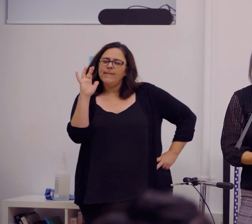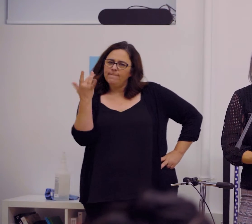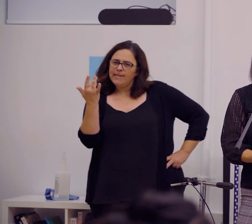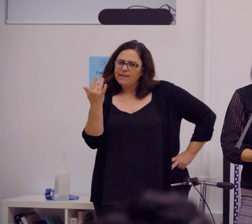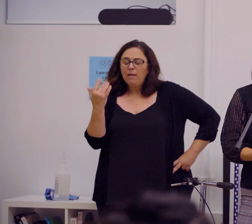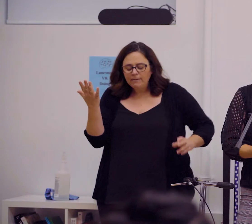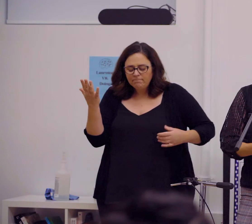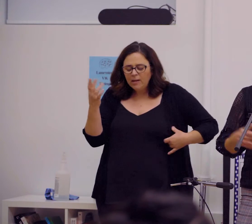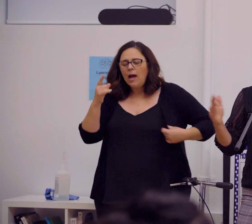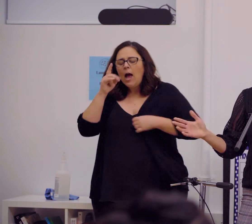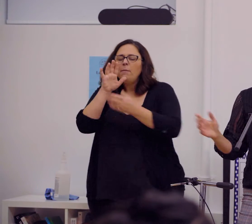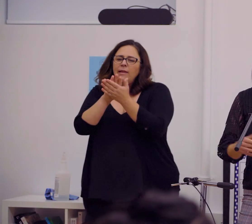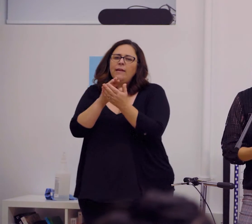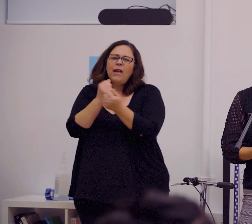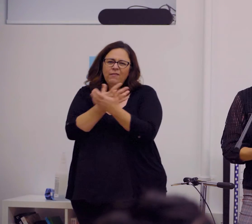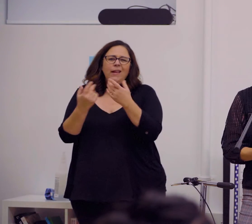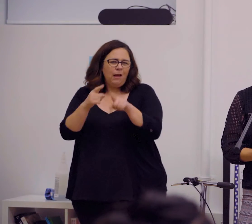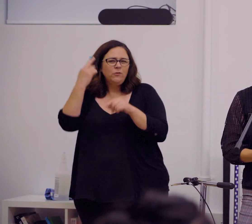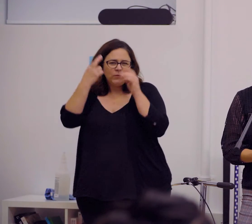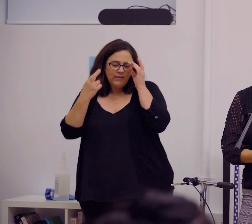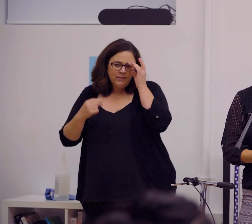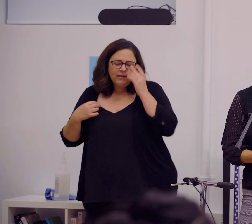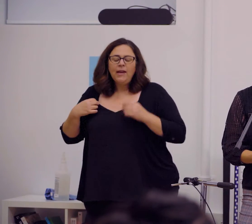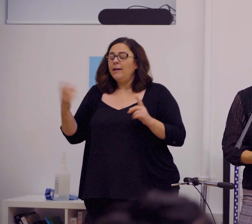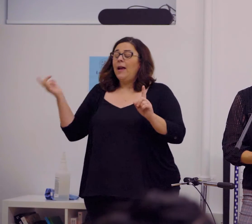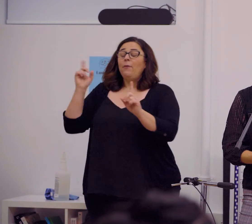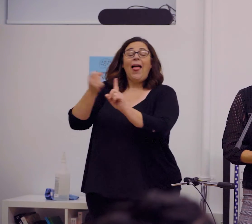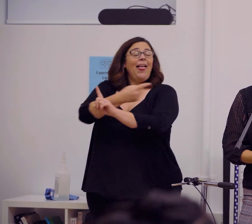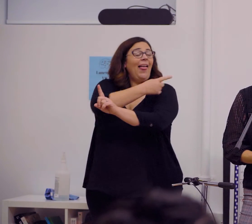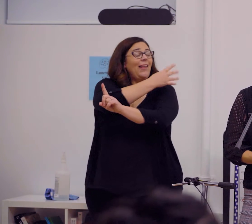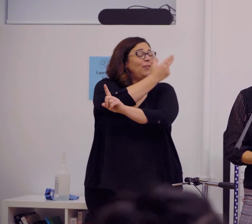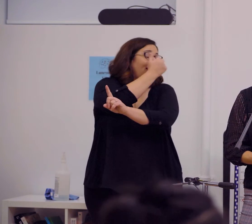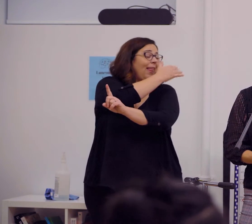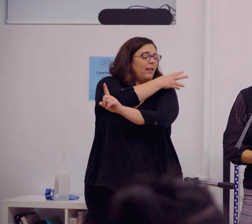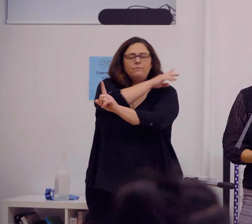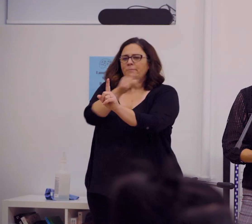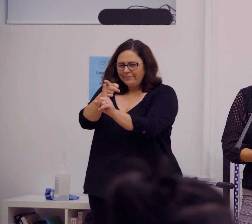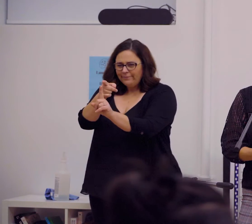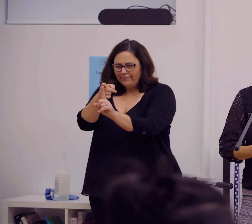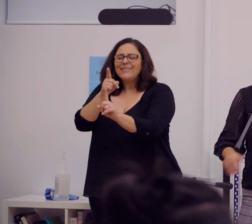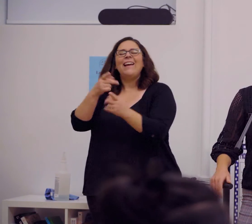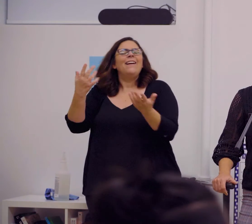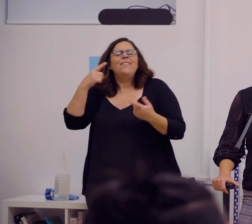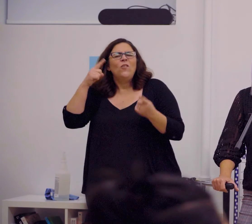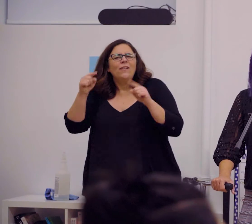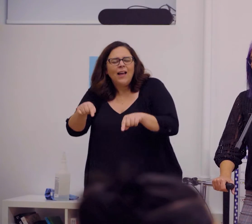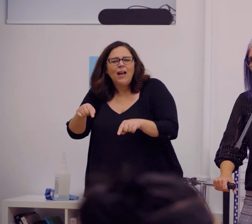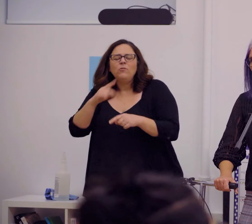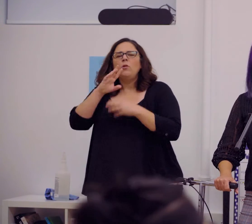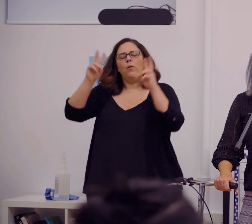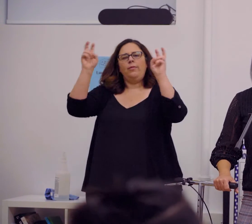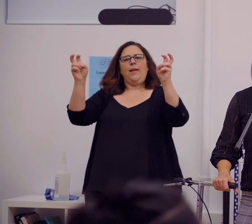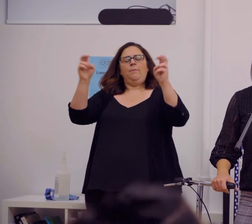annoying. But in all seriousness, and getting back to our regularly scheduled program, I'm here to talk and share some of my thoughts around the